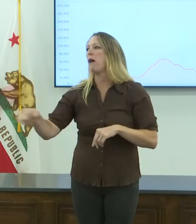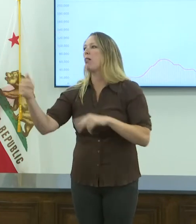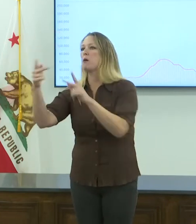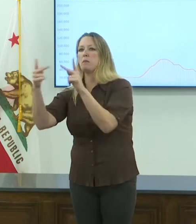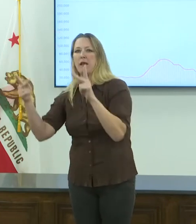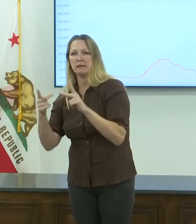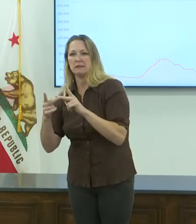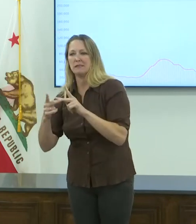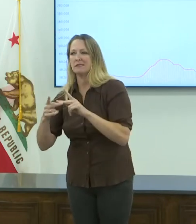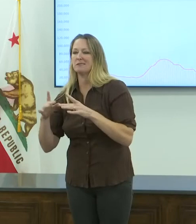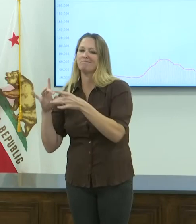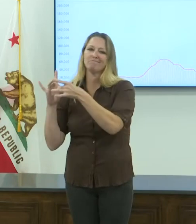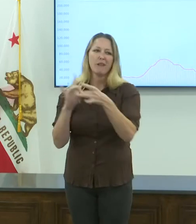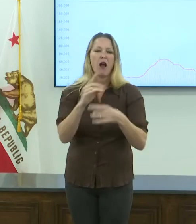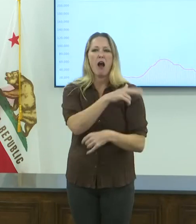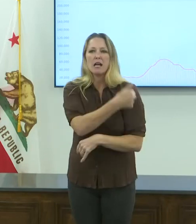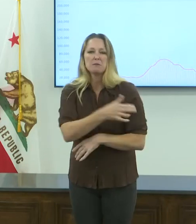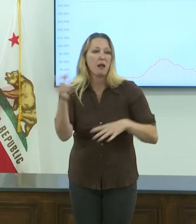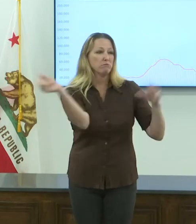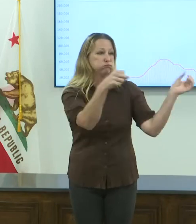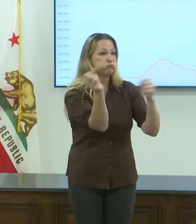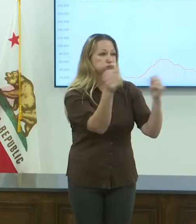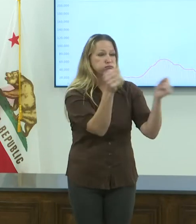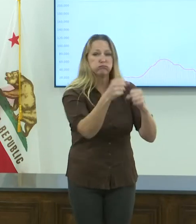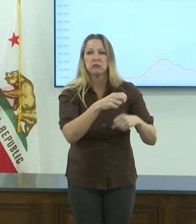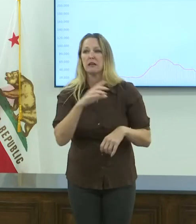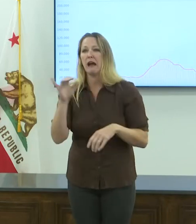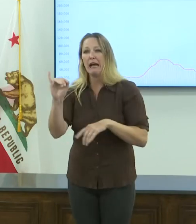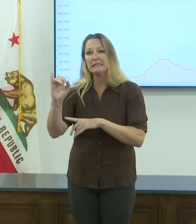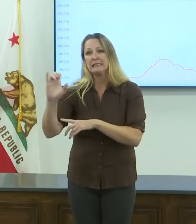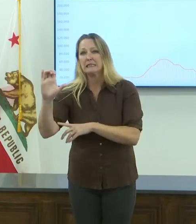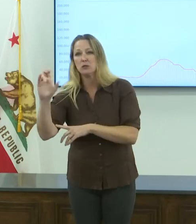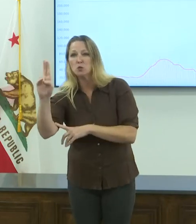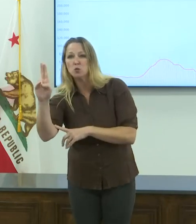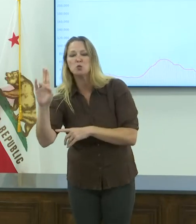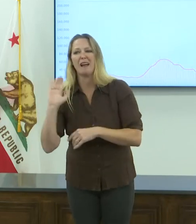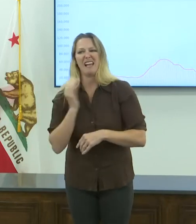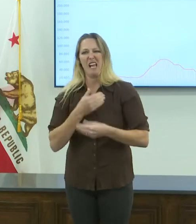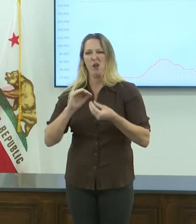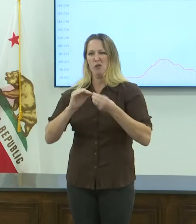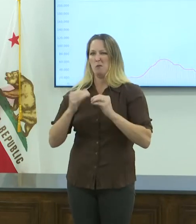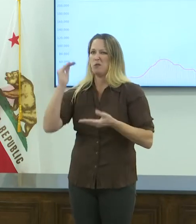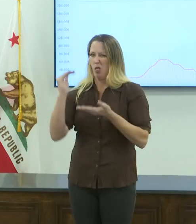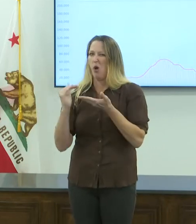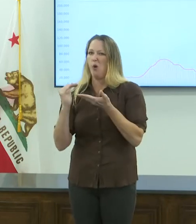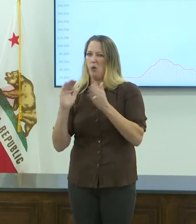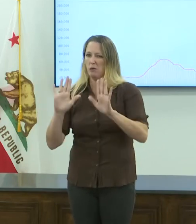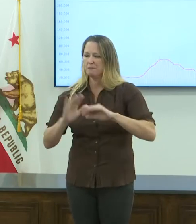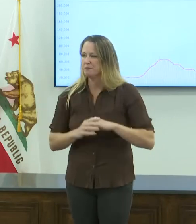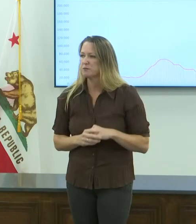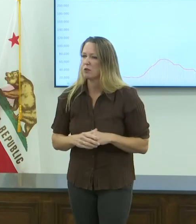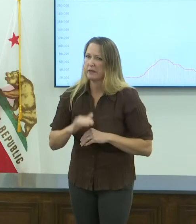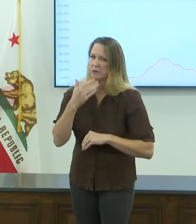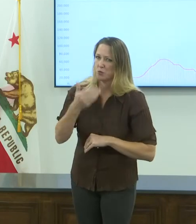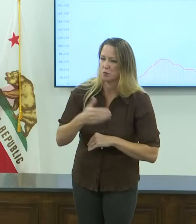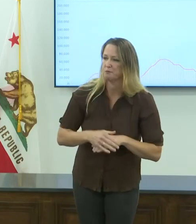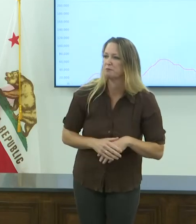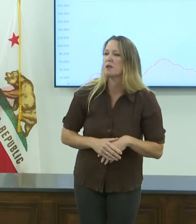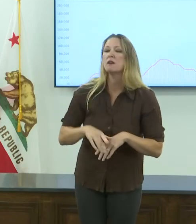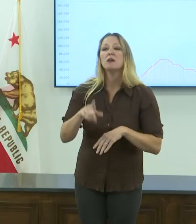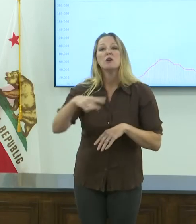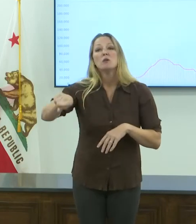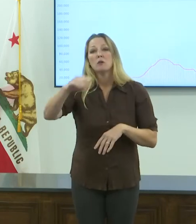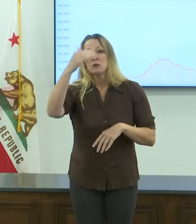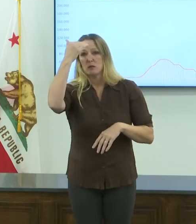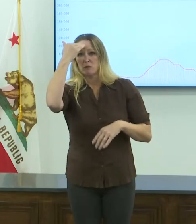care. So with that, the state, as you know, probably by now, is